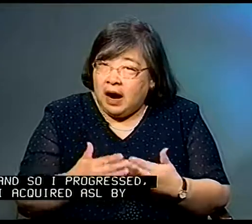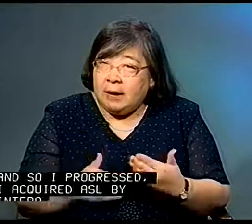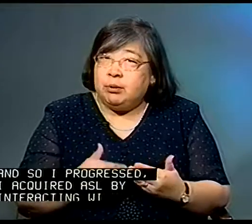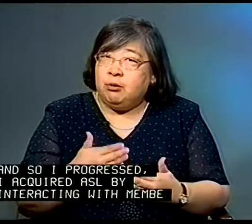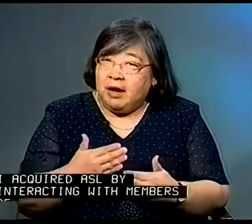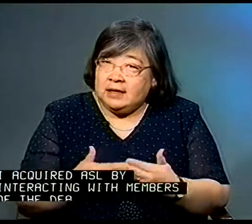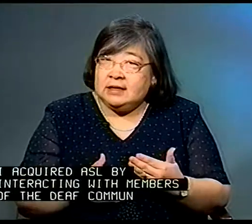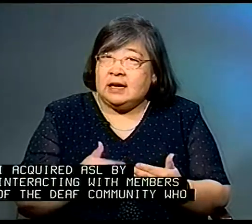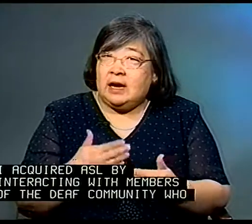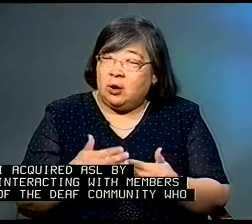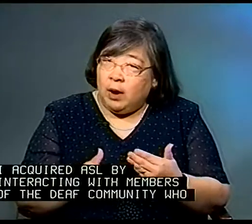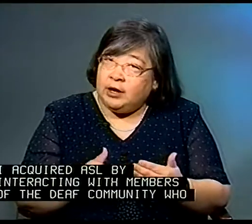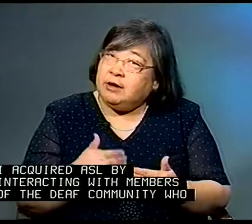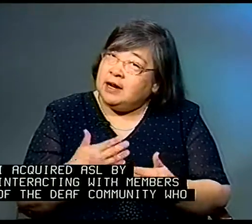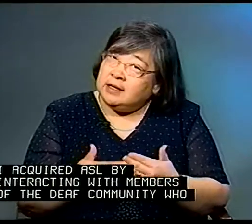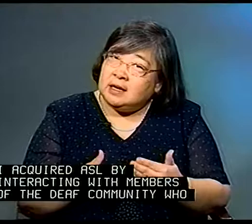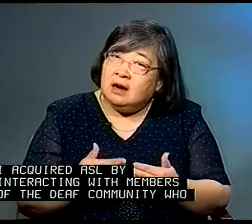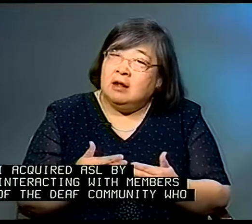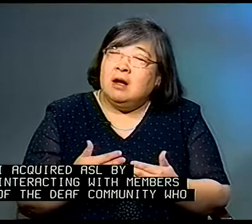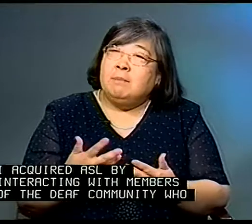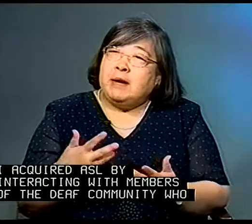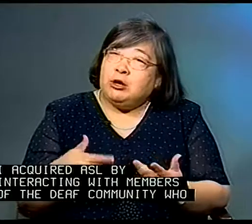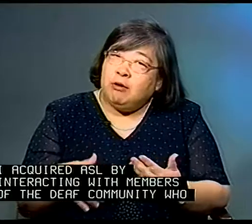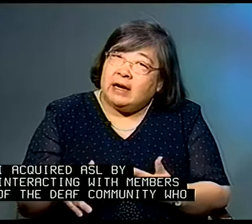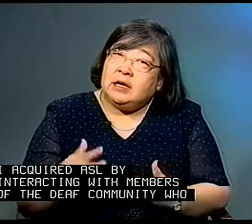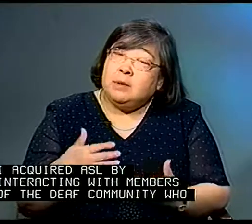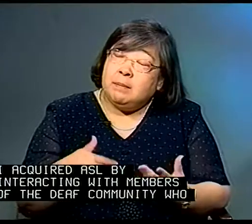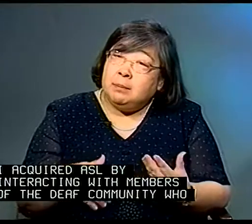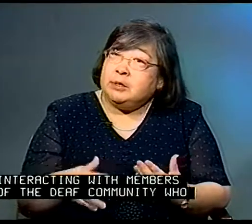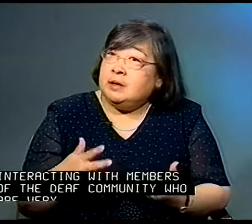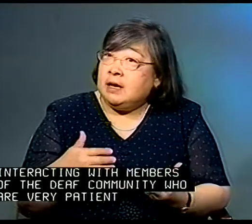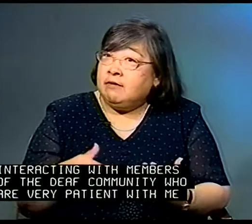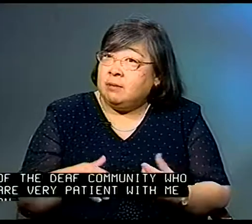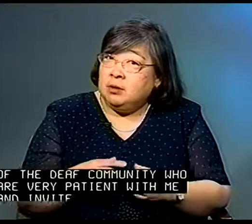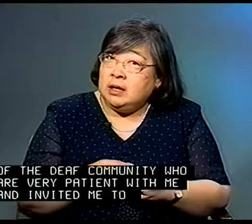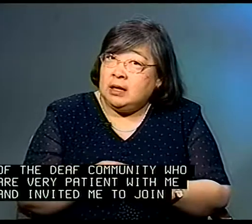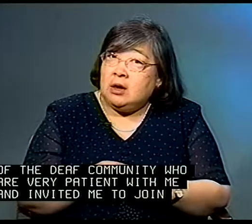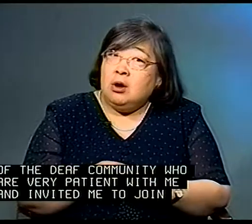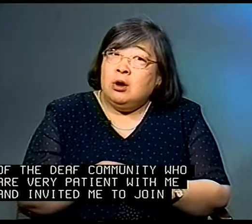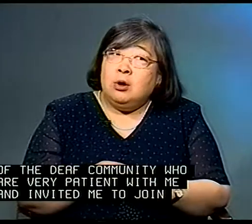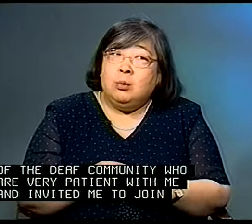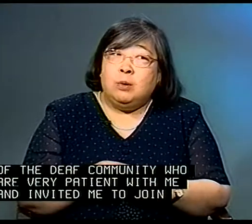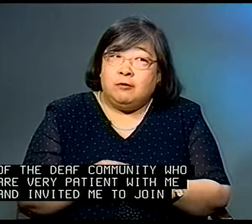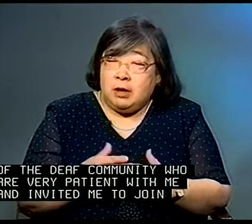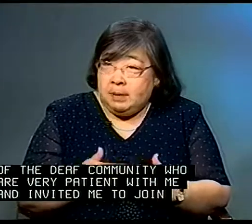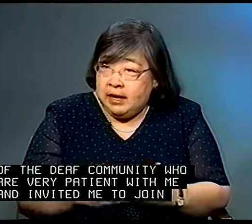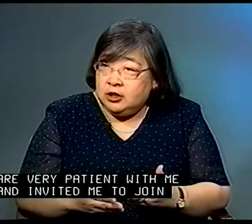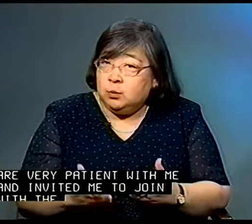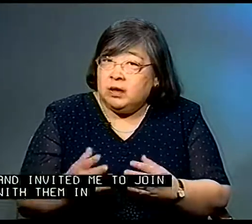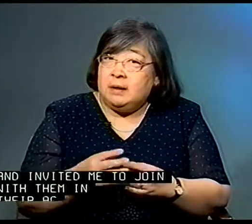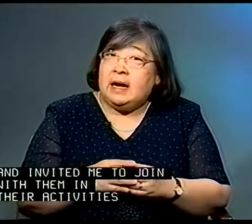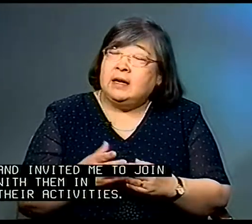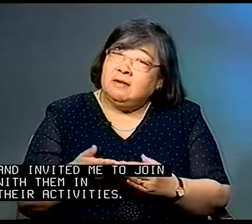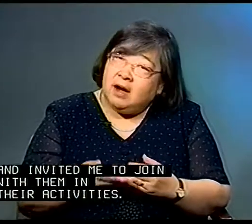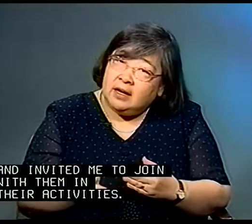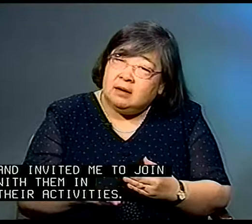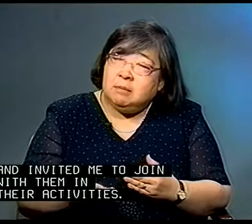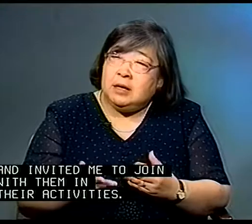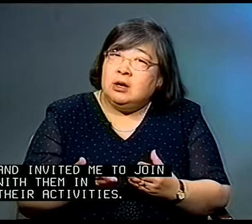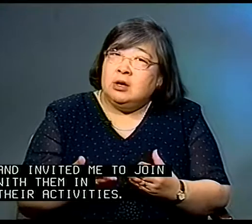I progressed. I acquired ASL by interacting with members of the deaf community who were very patient with me and invited me